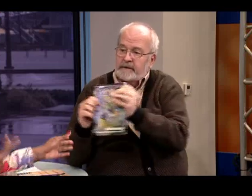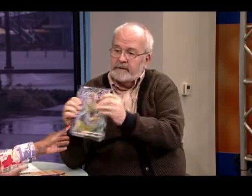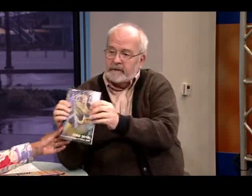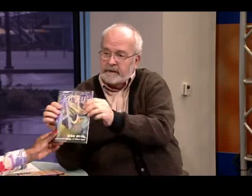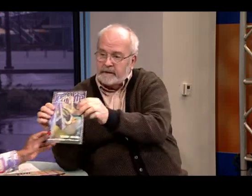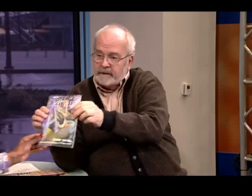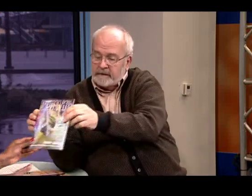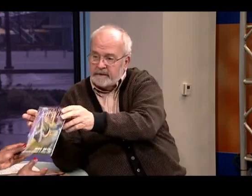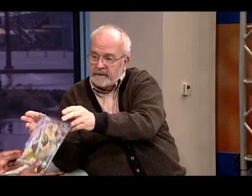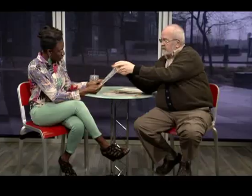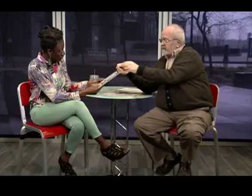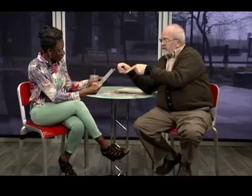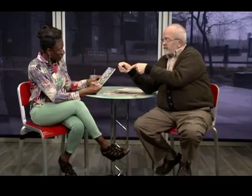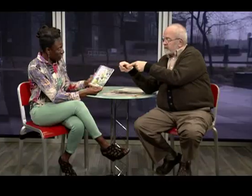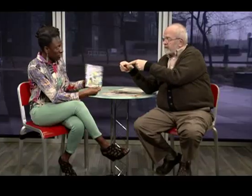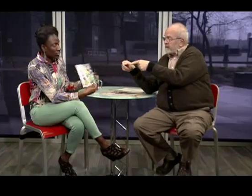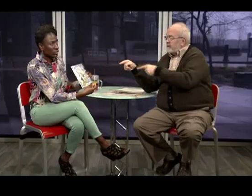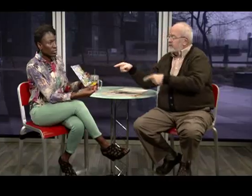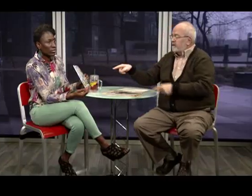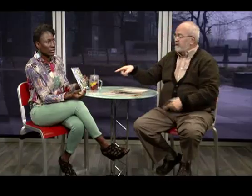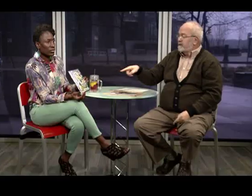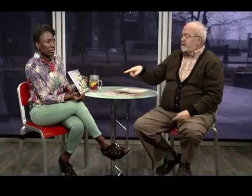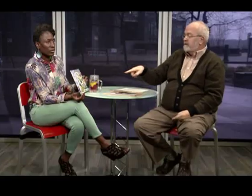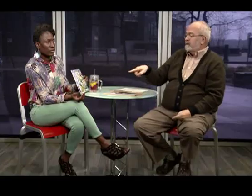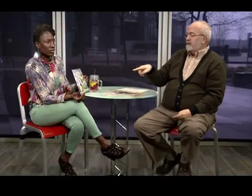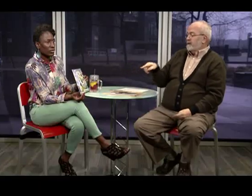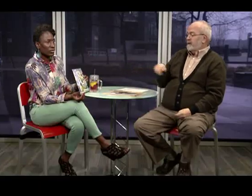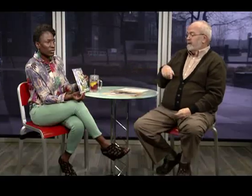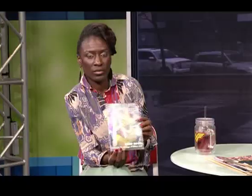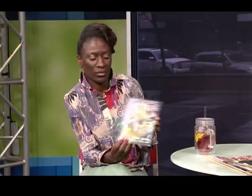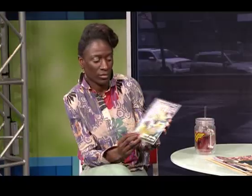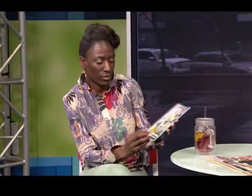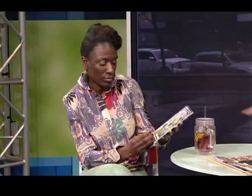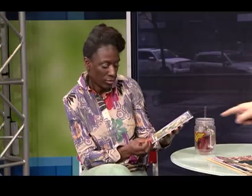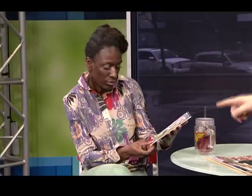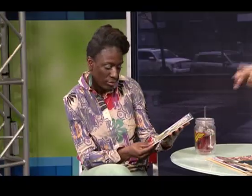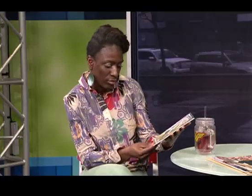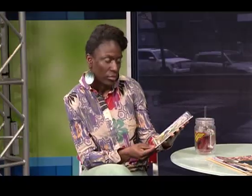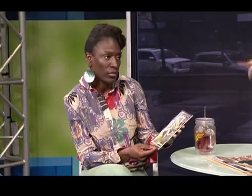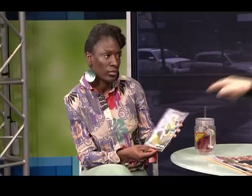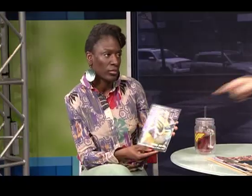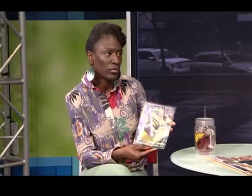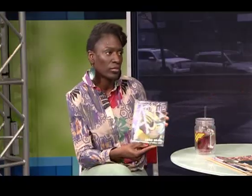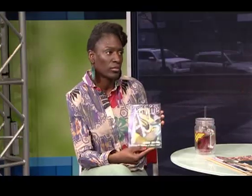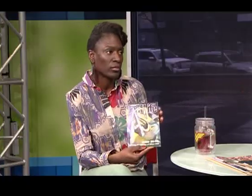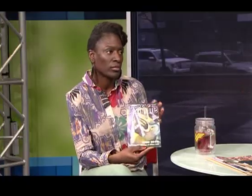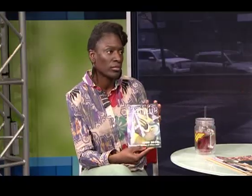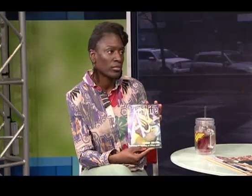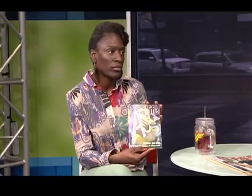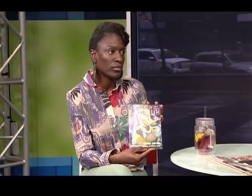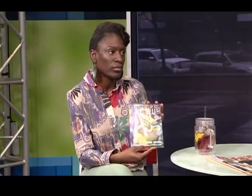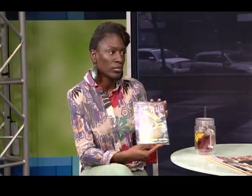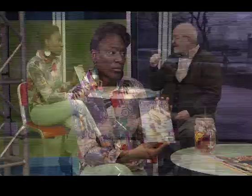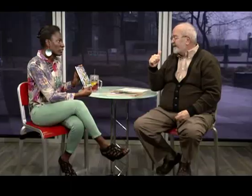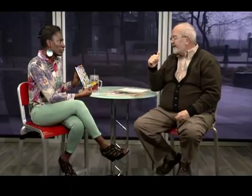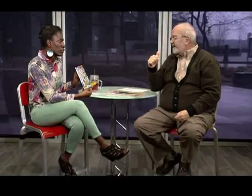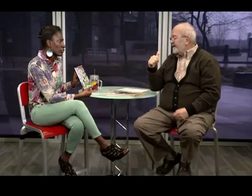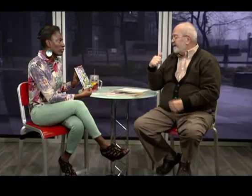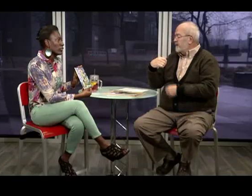this is a magazine coming out of the United States, a deaf magazine, and they had talked about